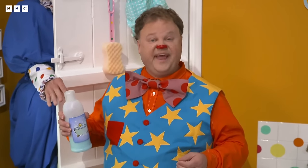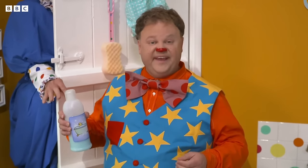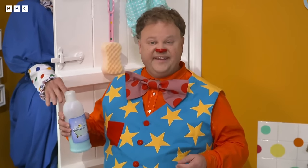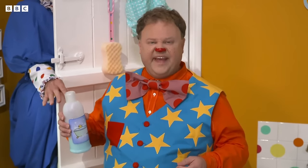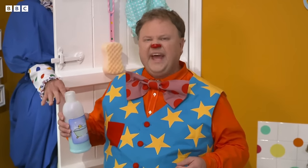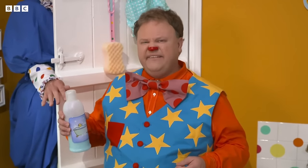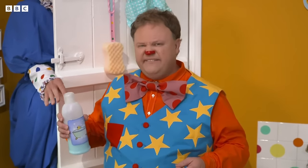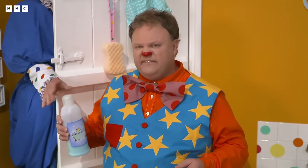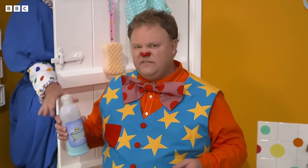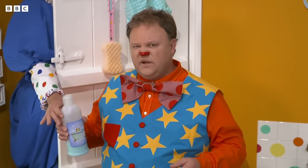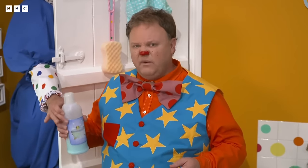go and look there.